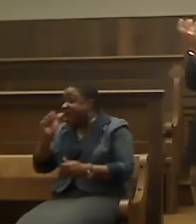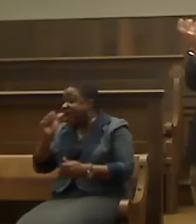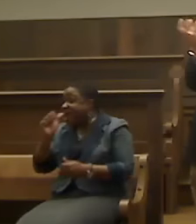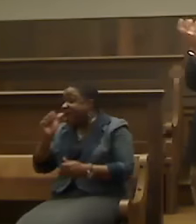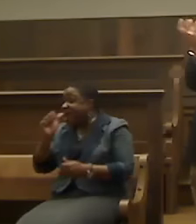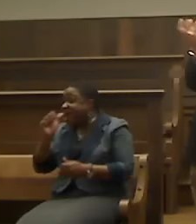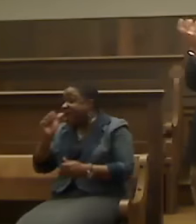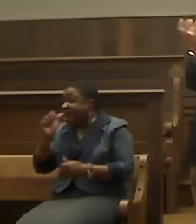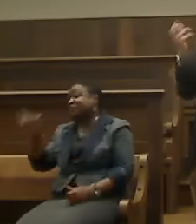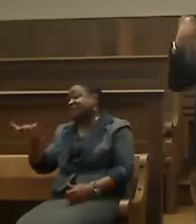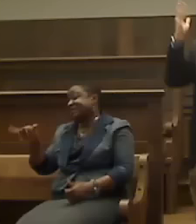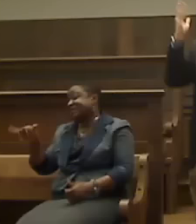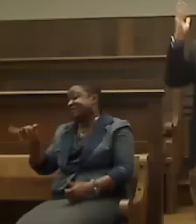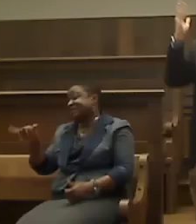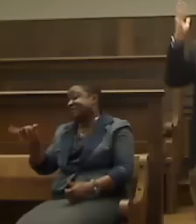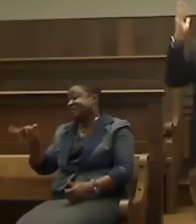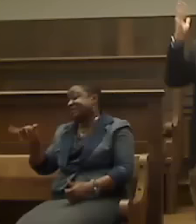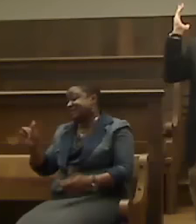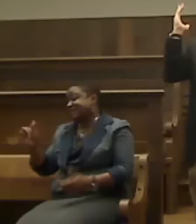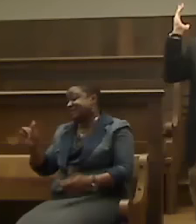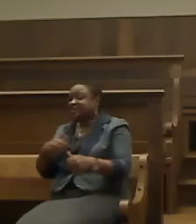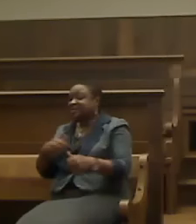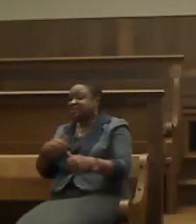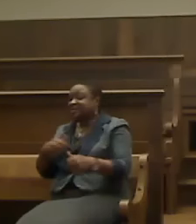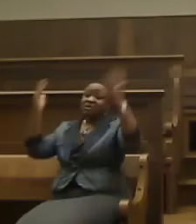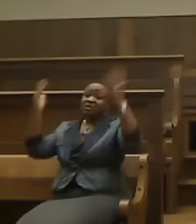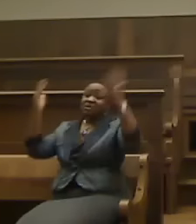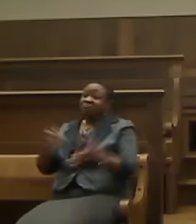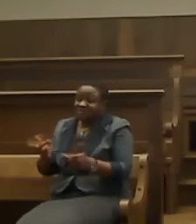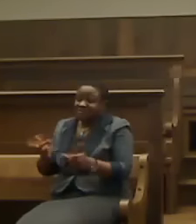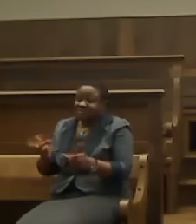out. So I just throw up my hands and say, I can't deal with it.